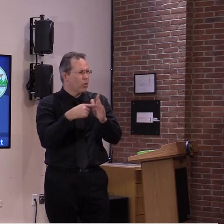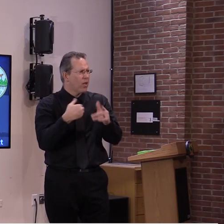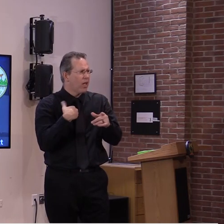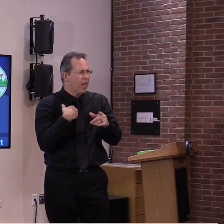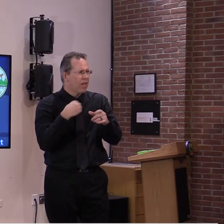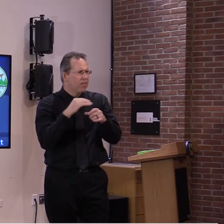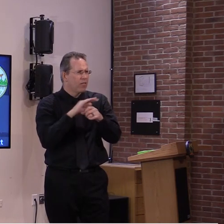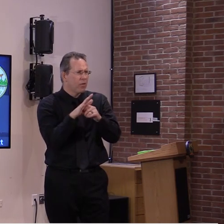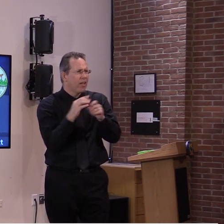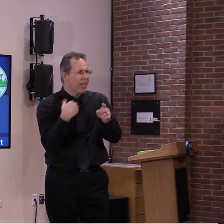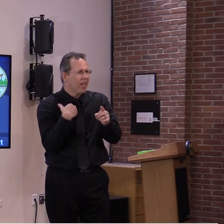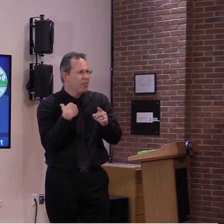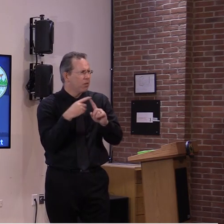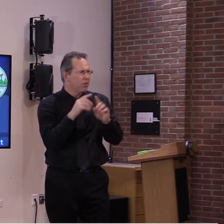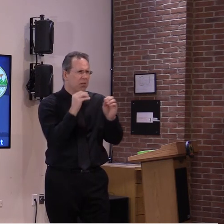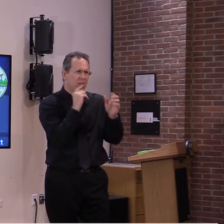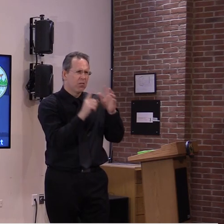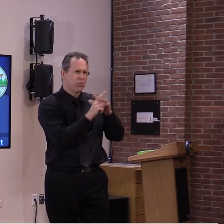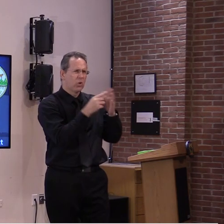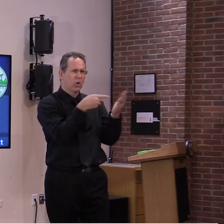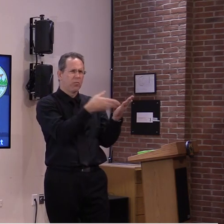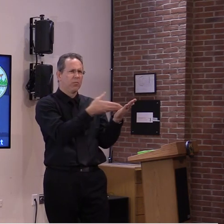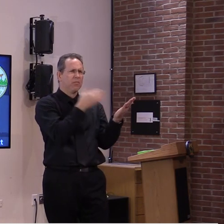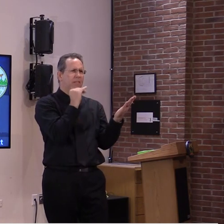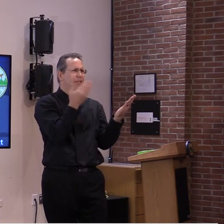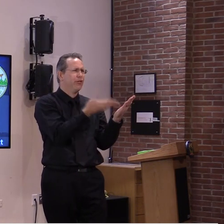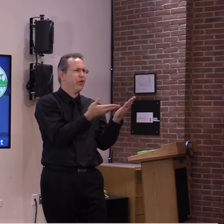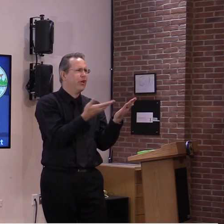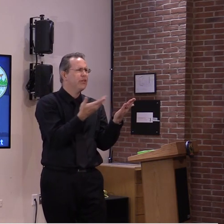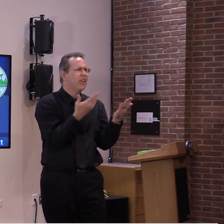current case counts in towns without post offices.